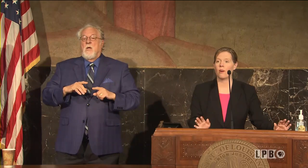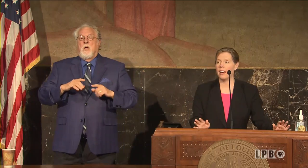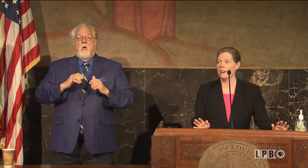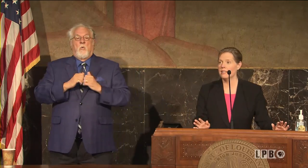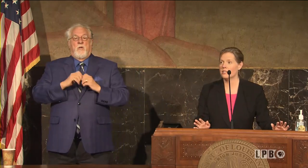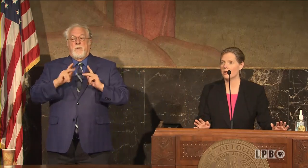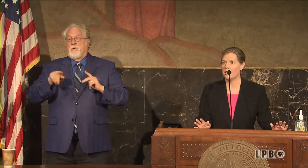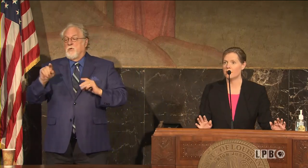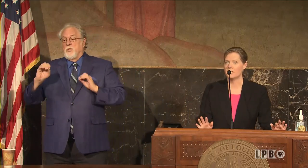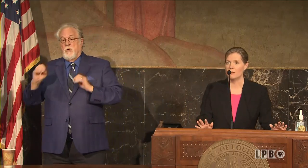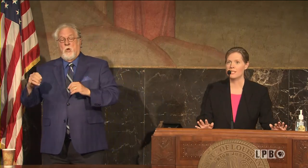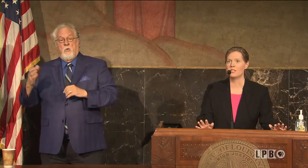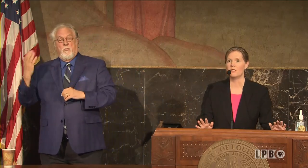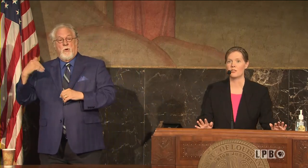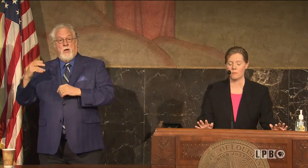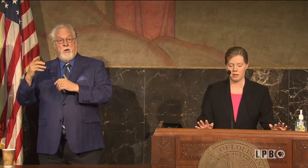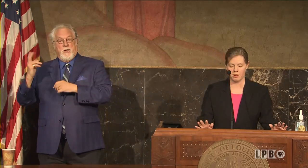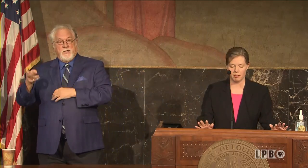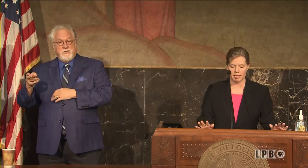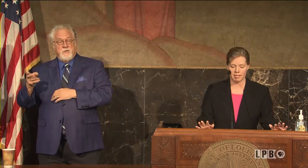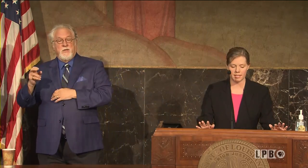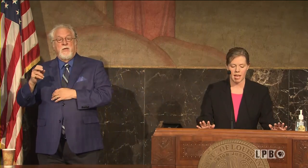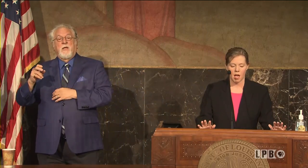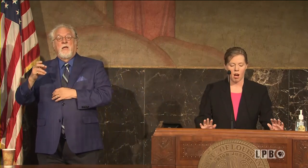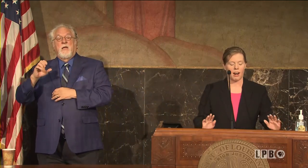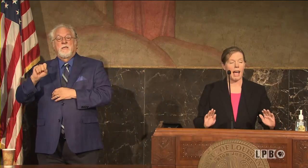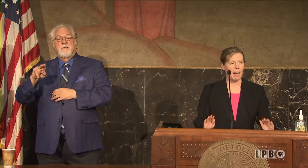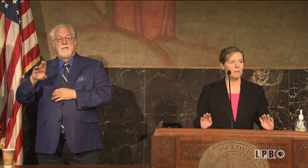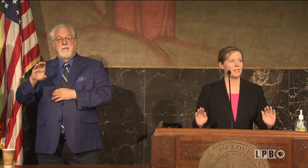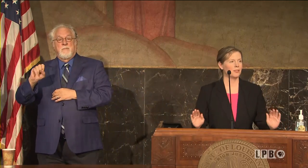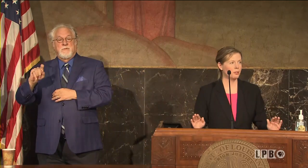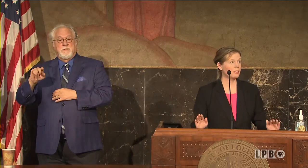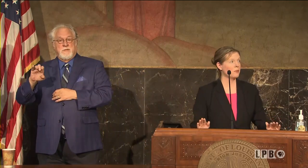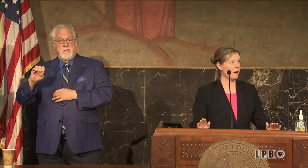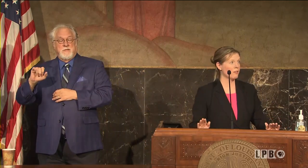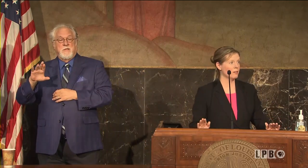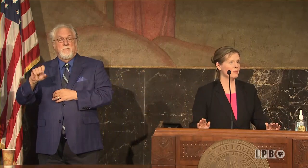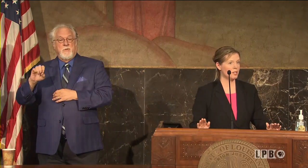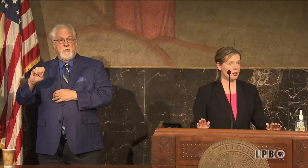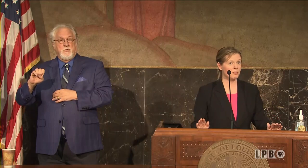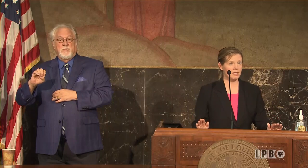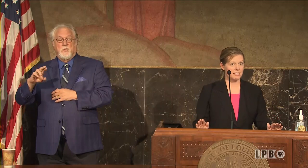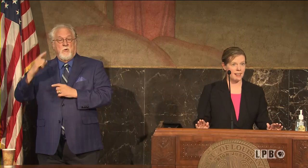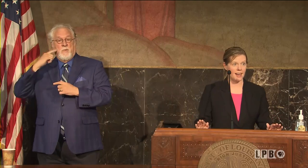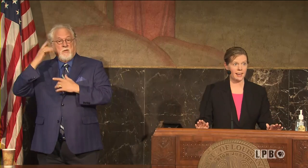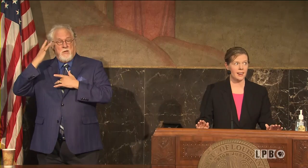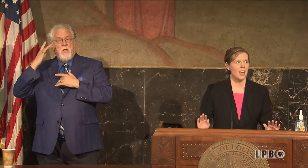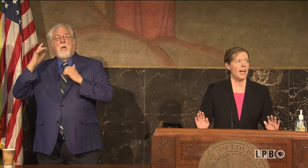no prior history of substance use or mental illness are absolutely welcome